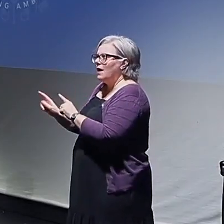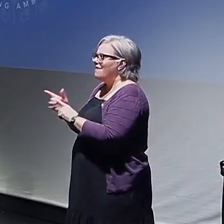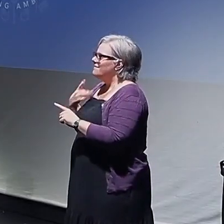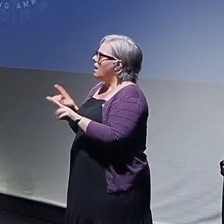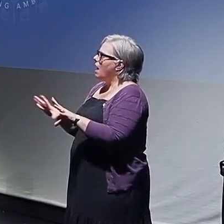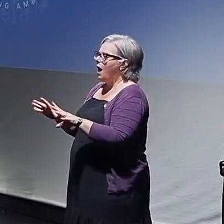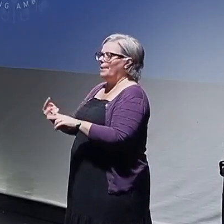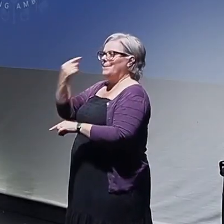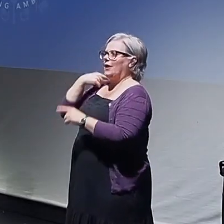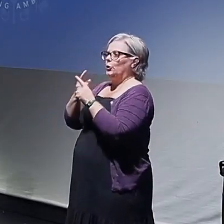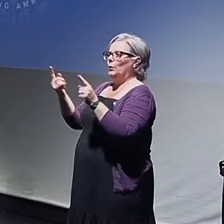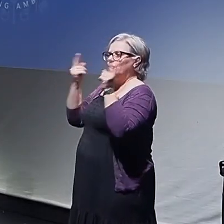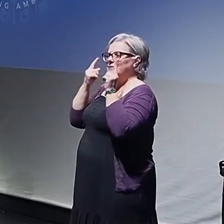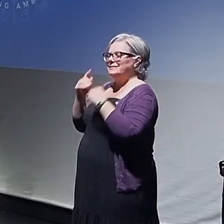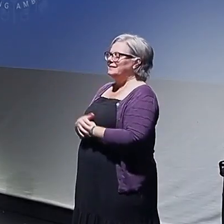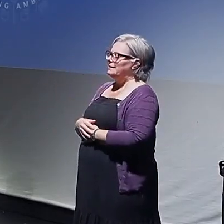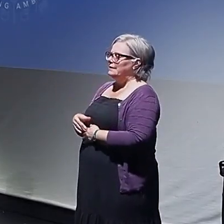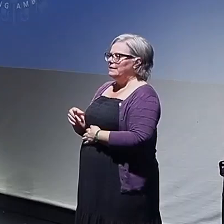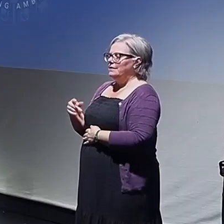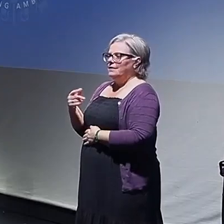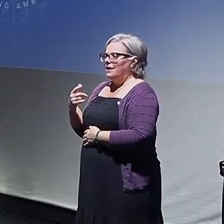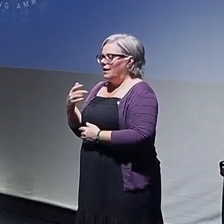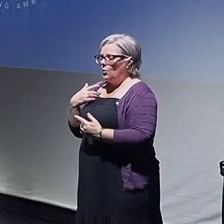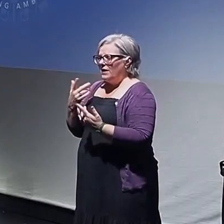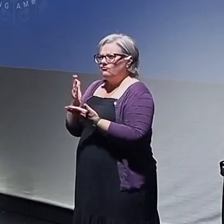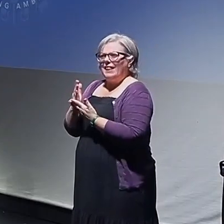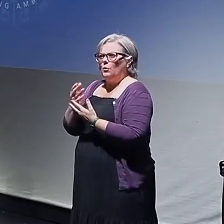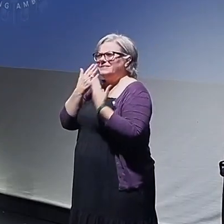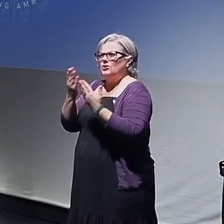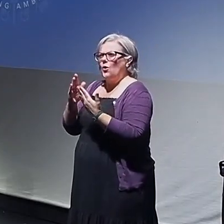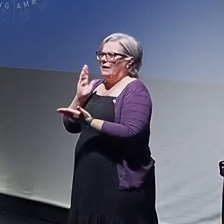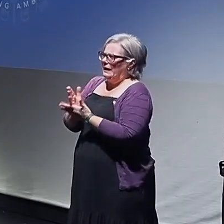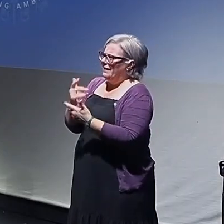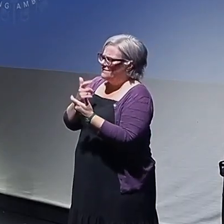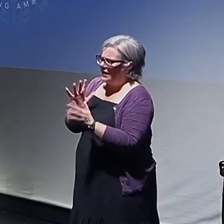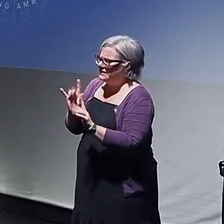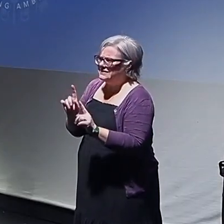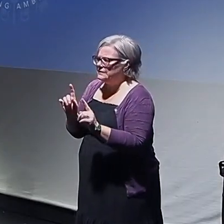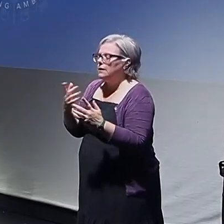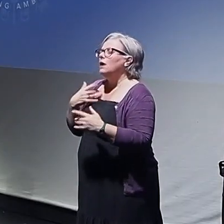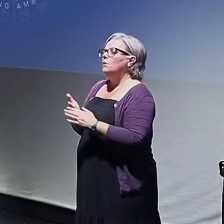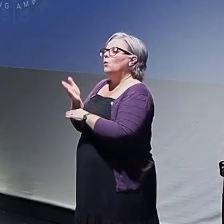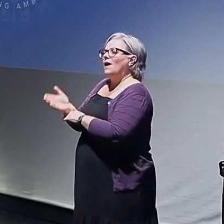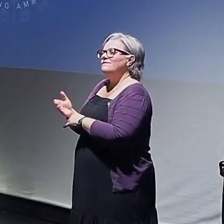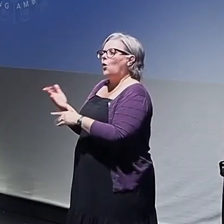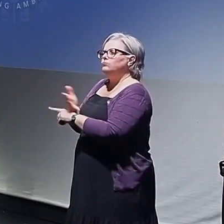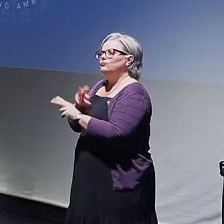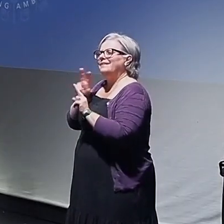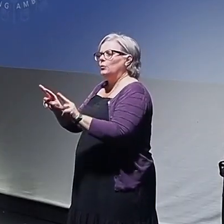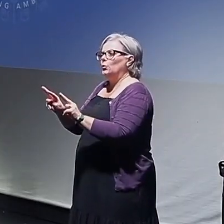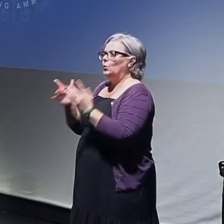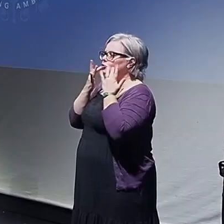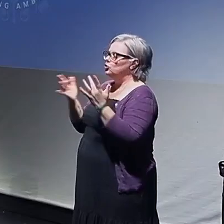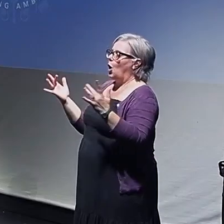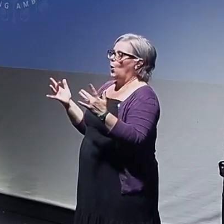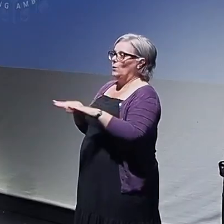uni. And then we didn't know if it was funny. We didn't know what it was. And it wasn't until we went out on stage for that first preview